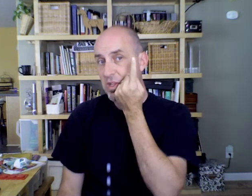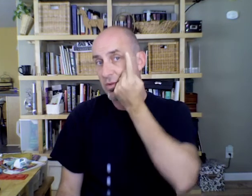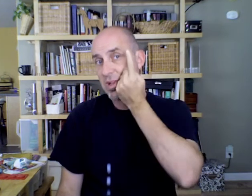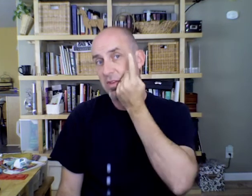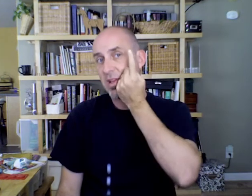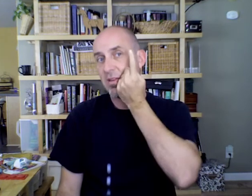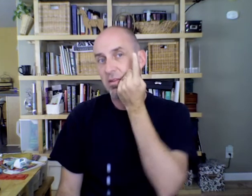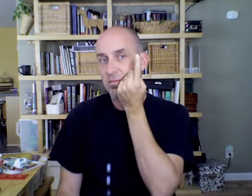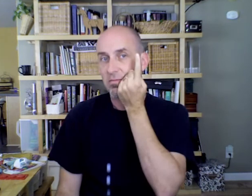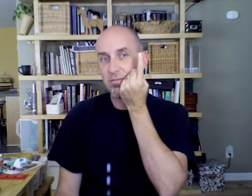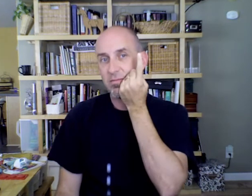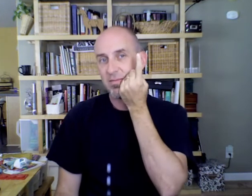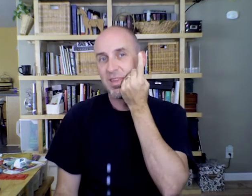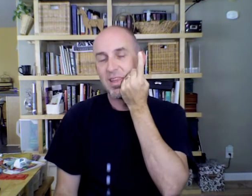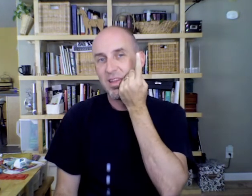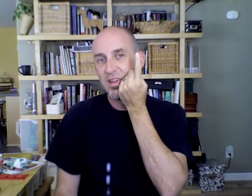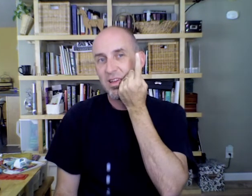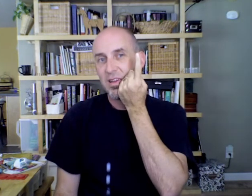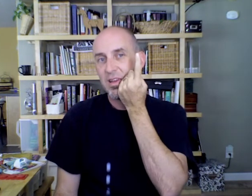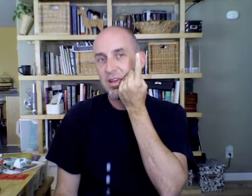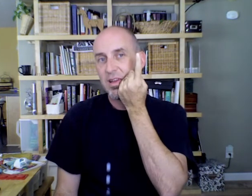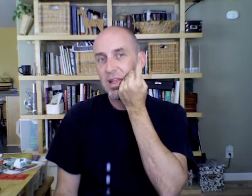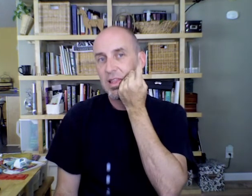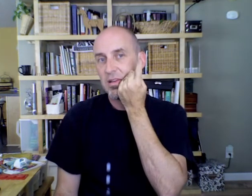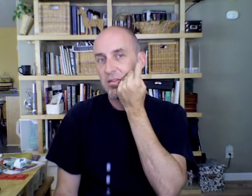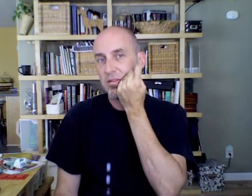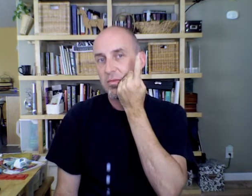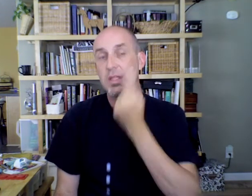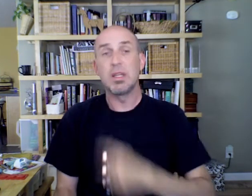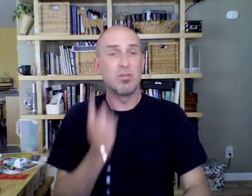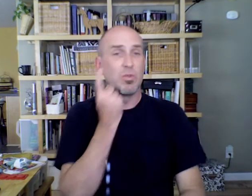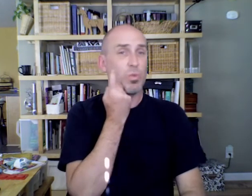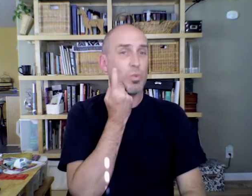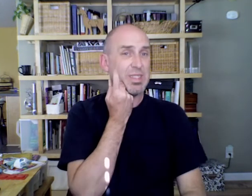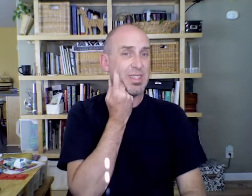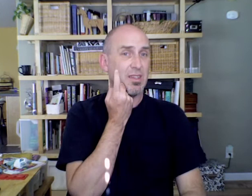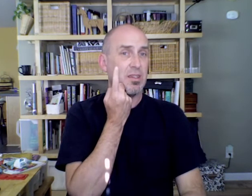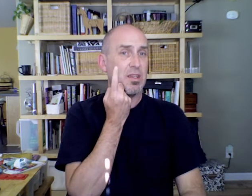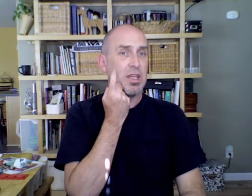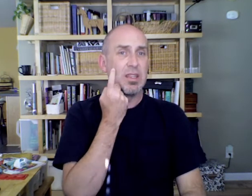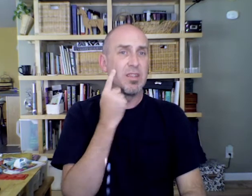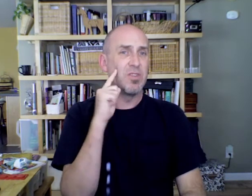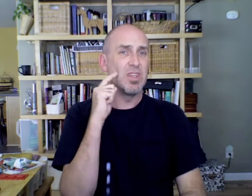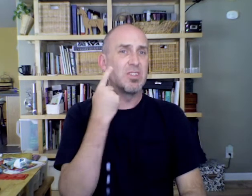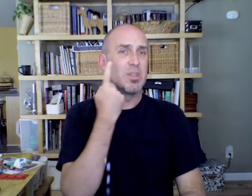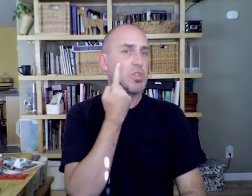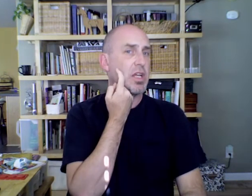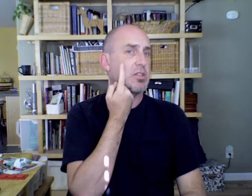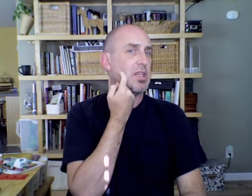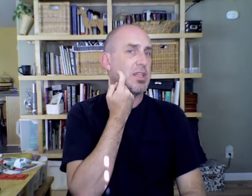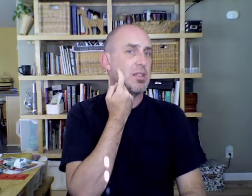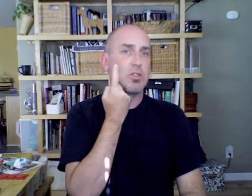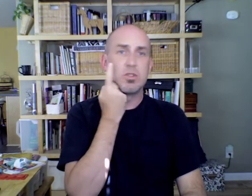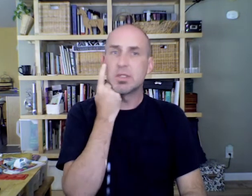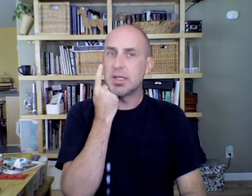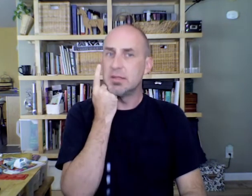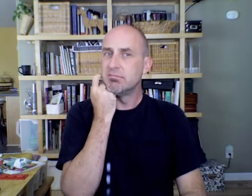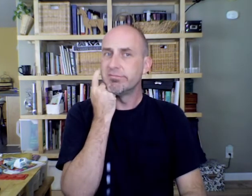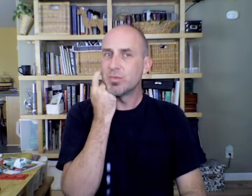left hand. And then wiggle it down recently. The fingertip should actually kind of touch your skin